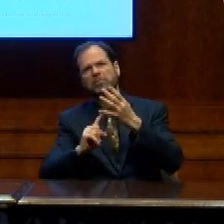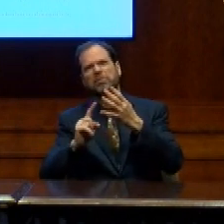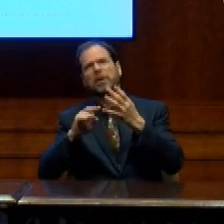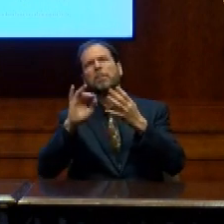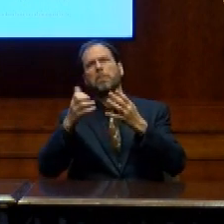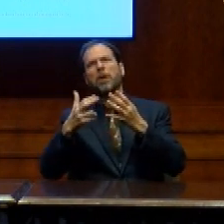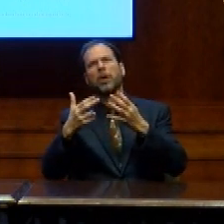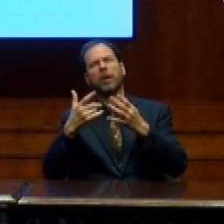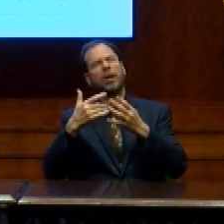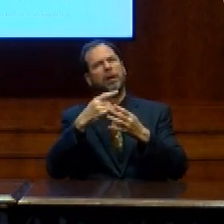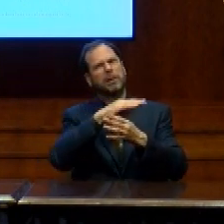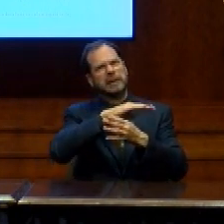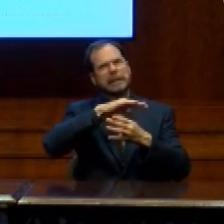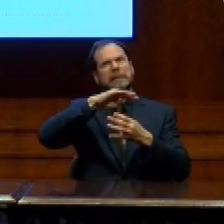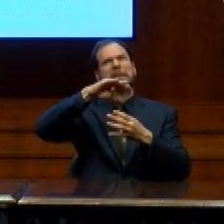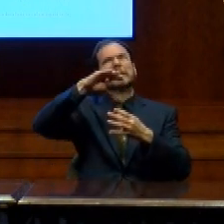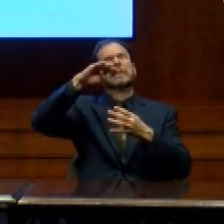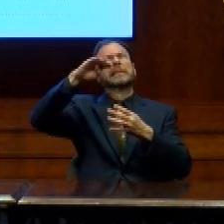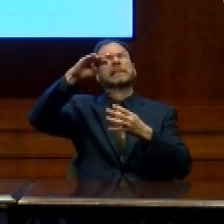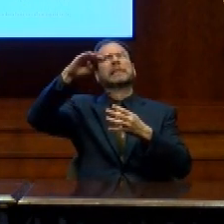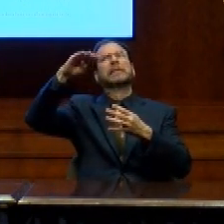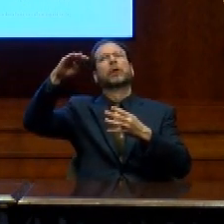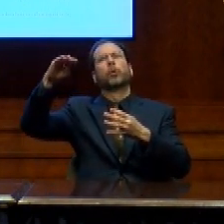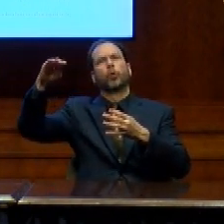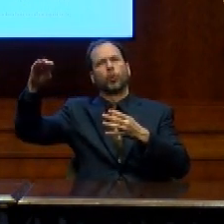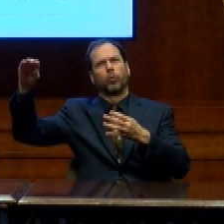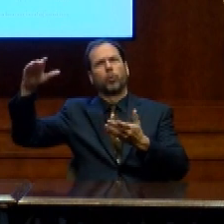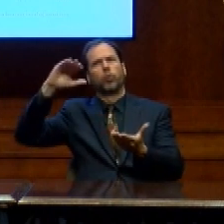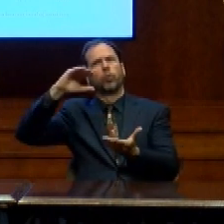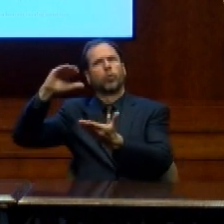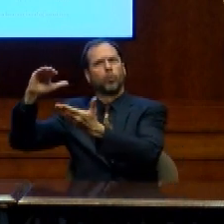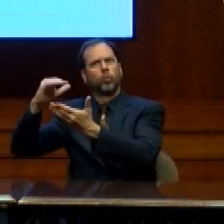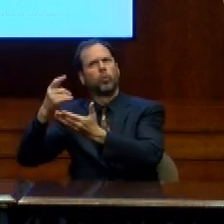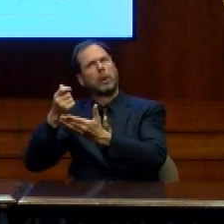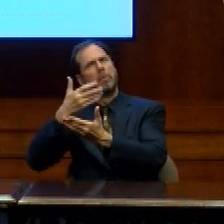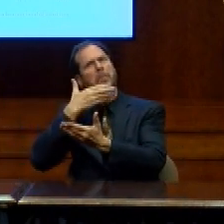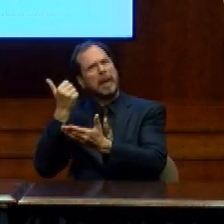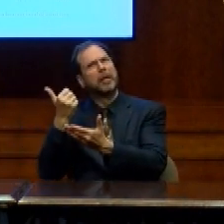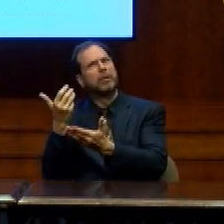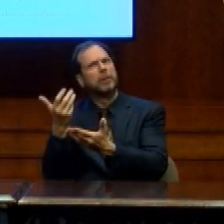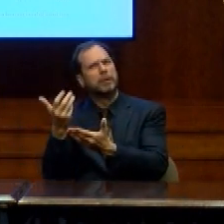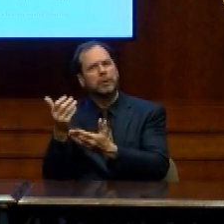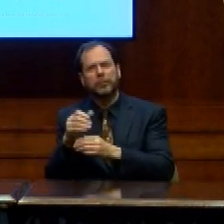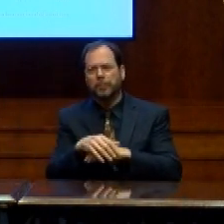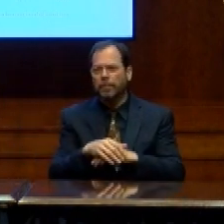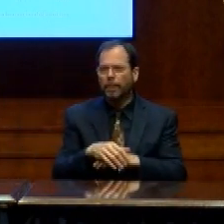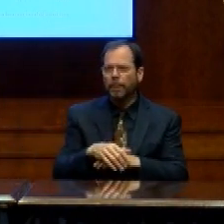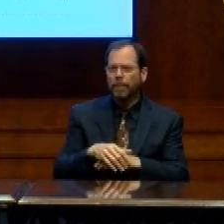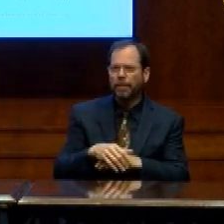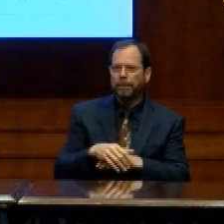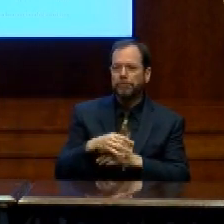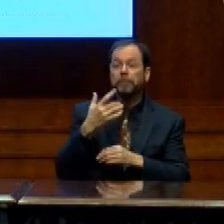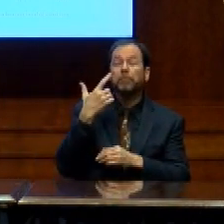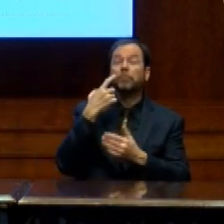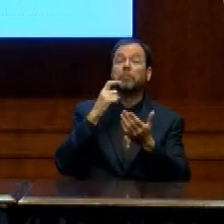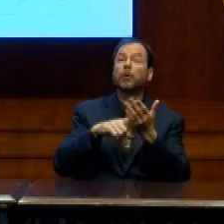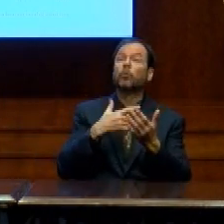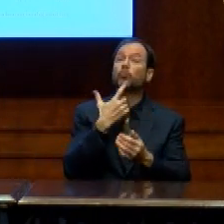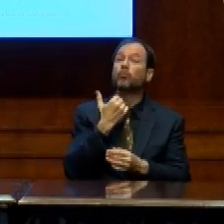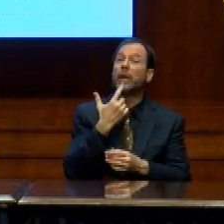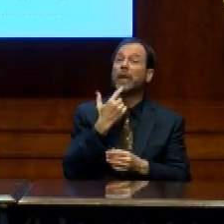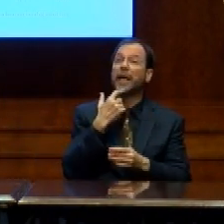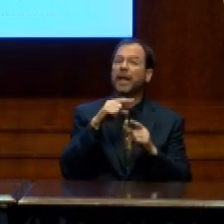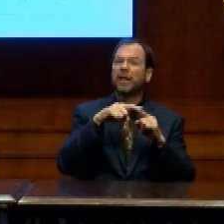pretty steep angle, and then the angle begins to level off a little bit. You can see with the red